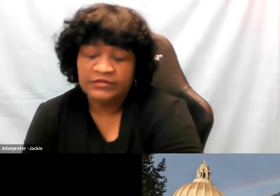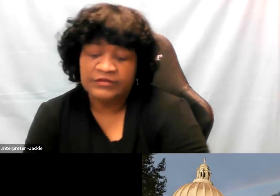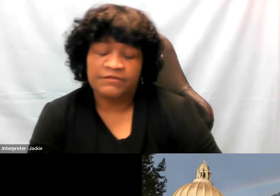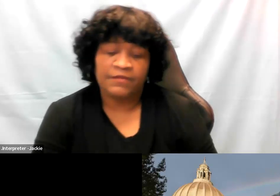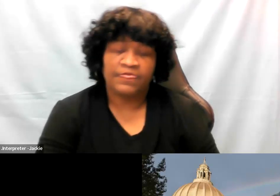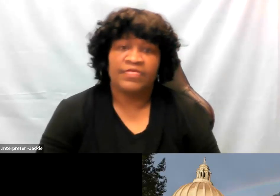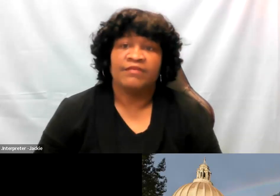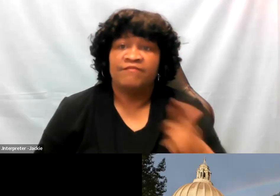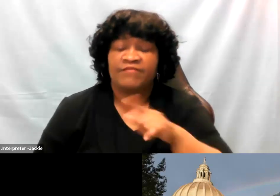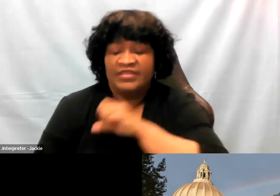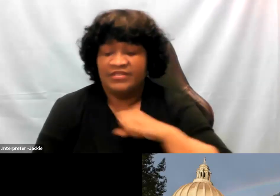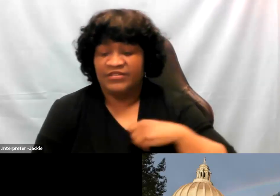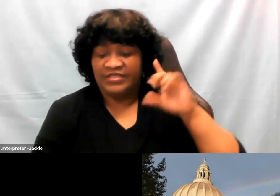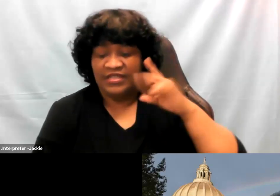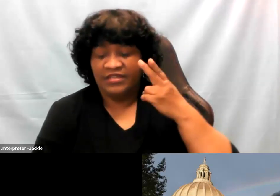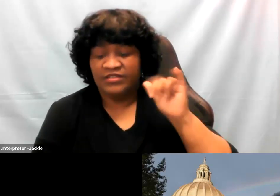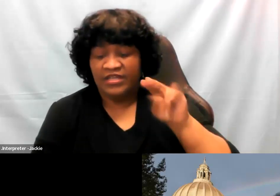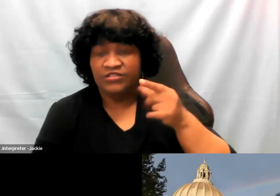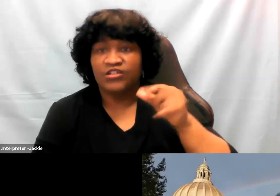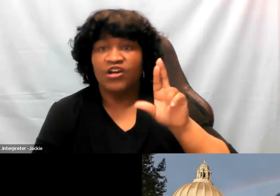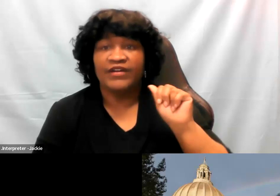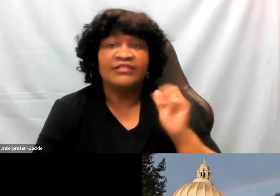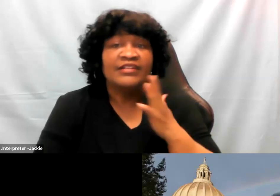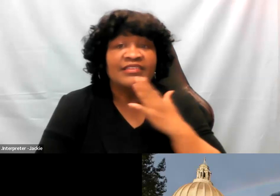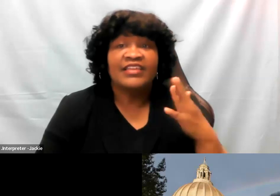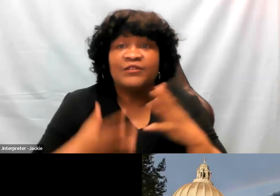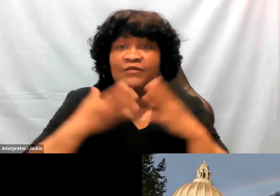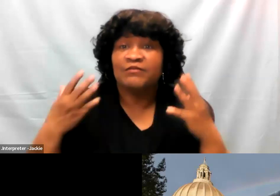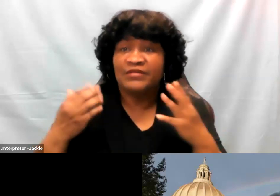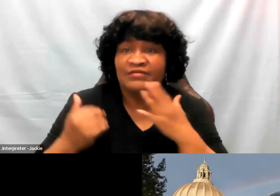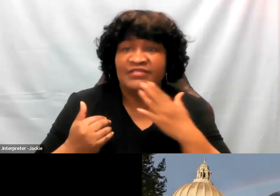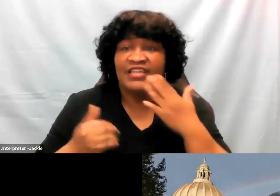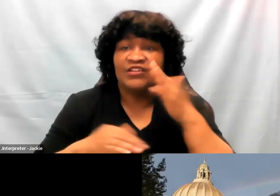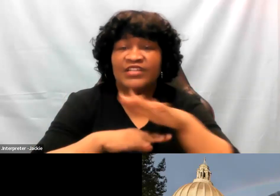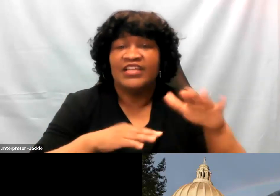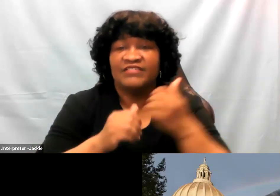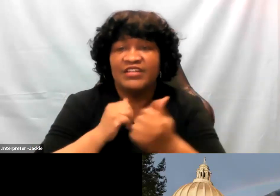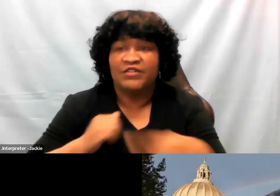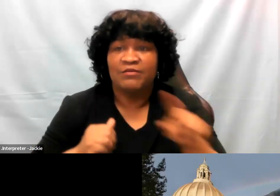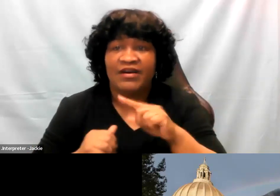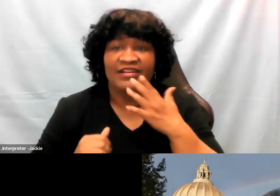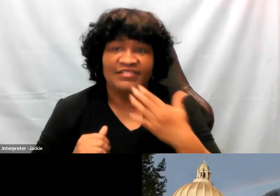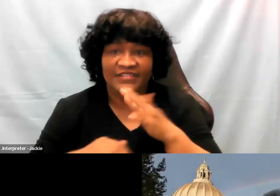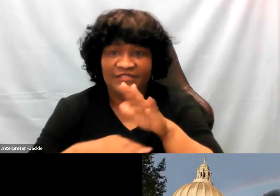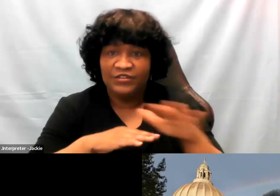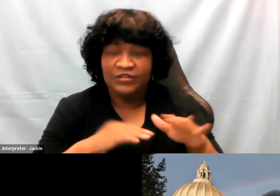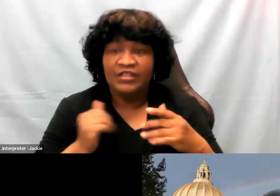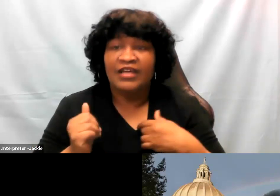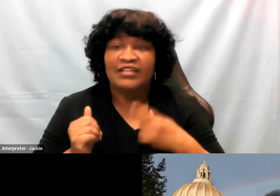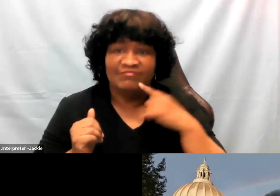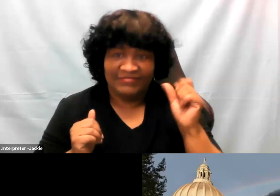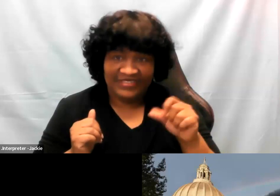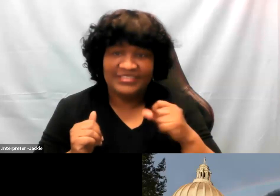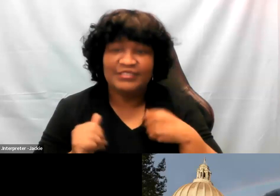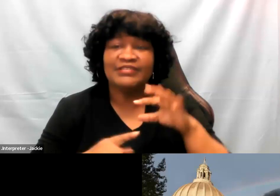let's turn it over to Senator Dingra. Thank you. Good afternoon, everyone. I'll just say, yes, we are in a